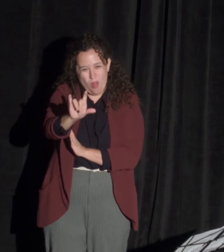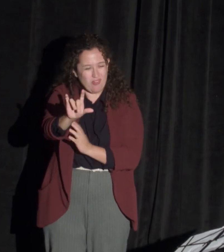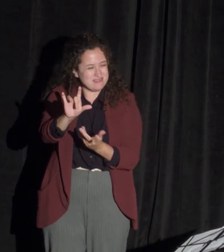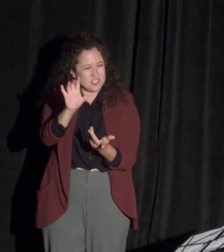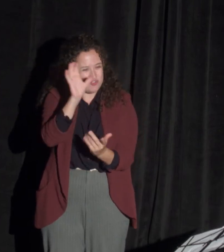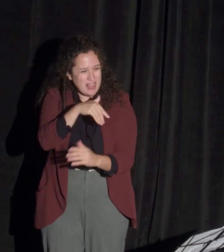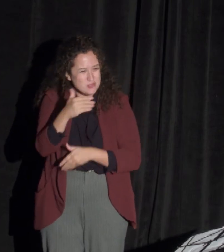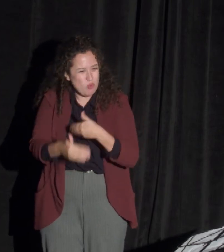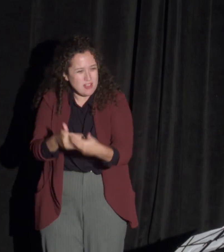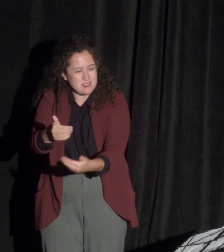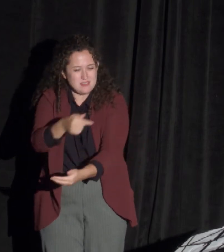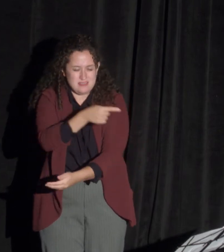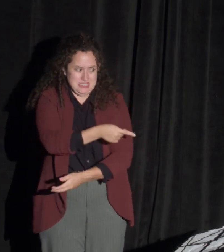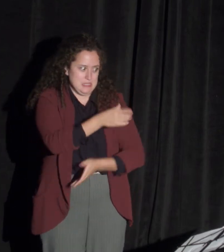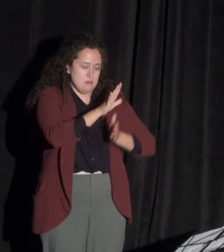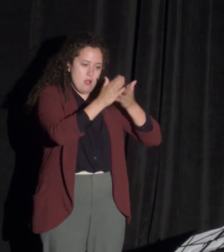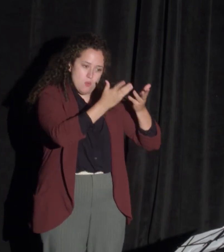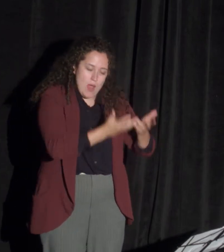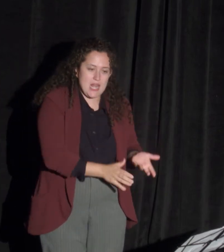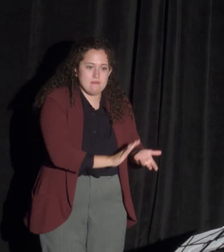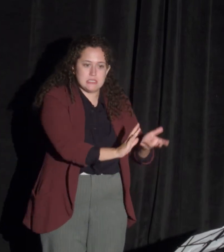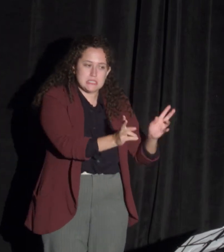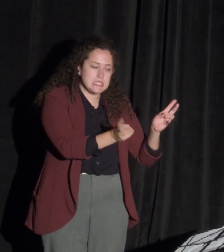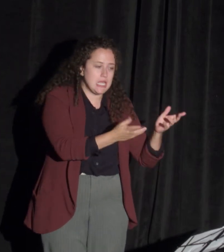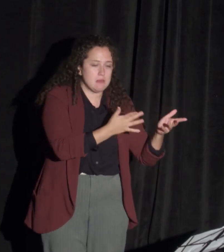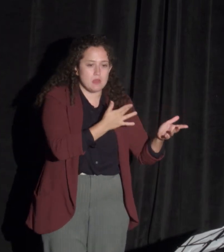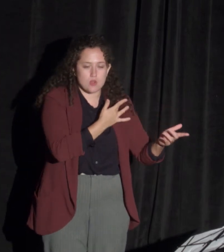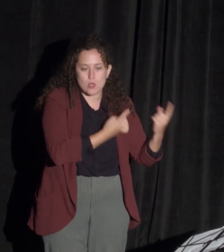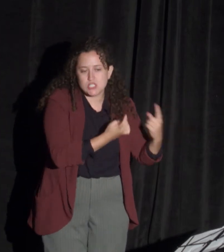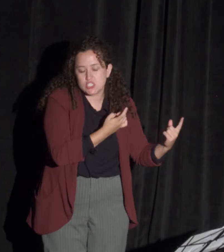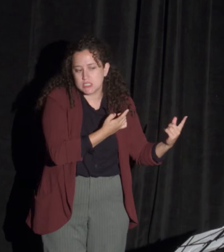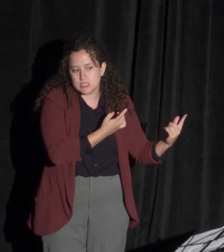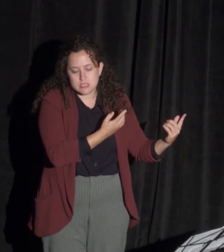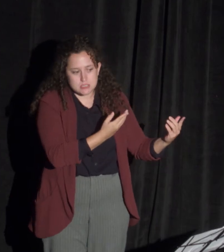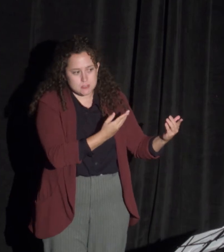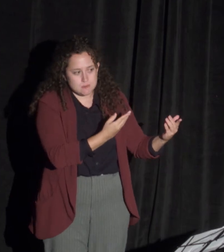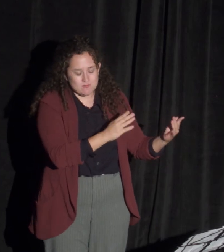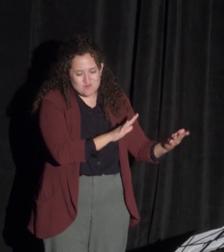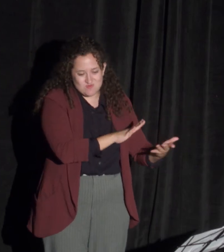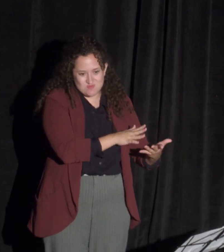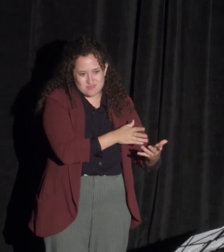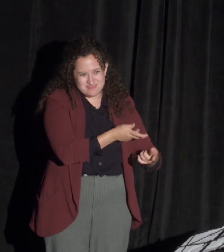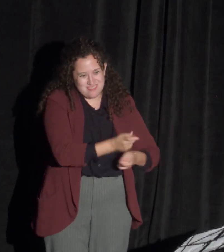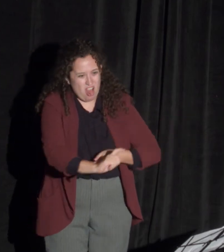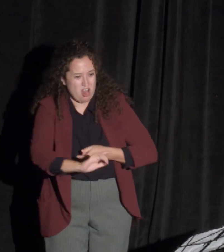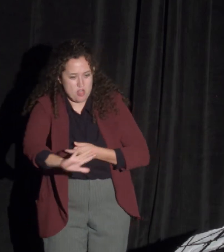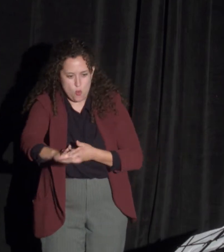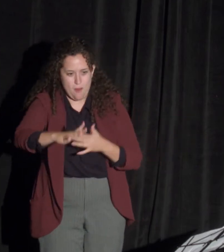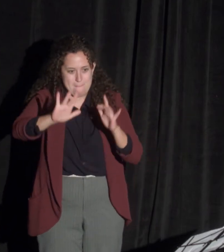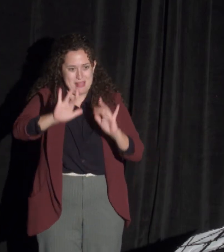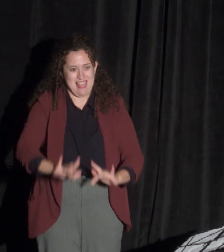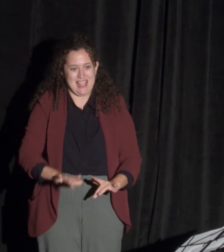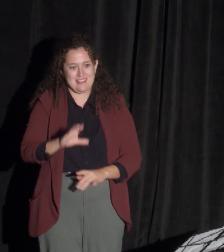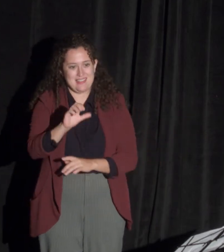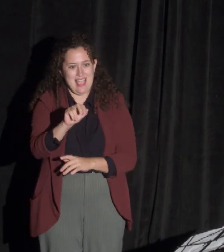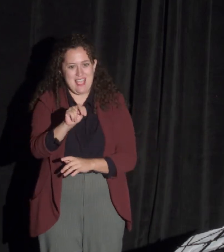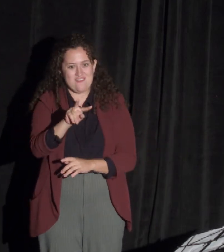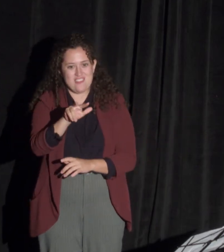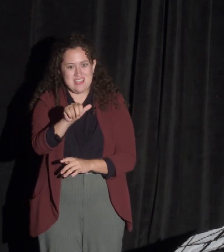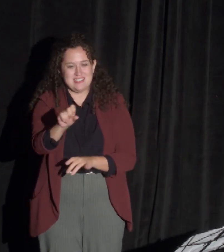its themes and questions distorting your new blank canvas, like gravity distorting space-time. If A Memory